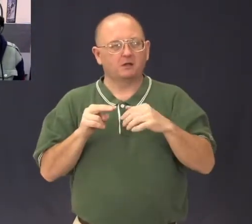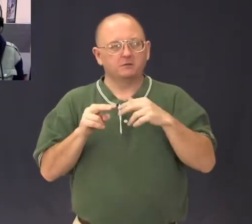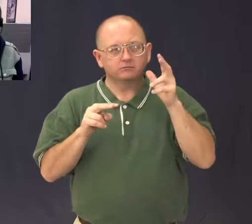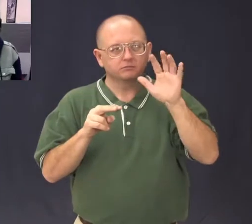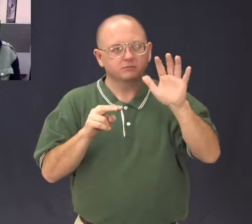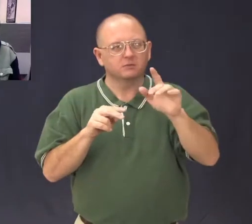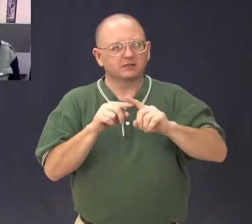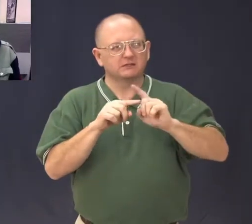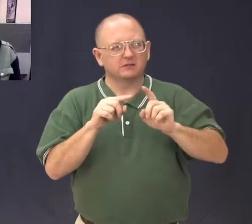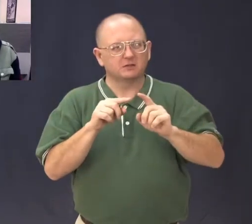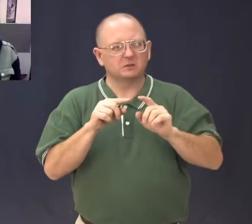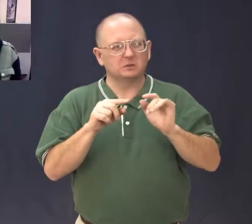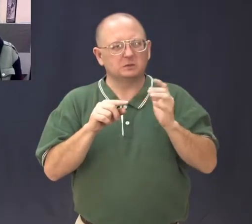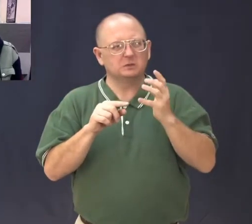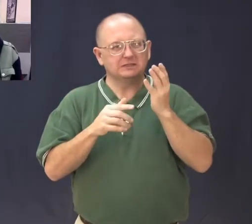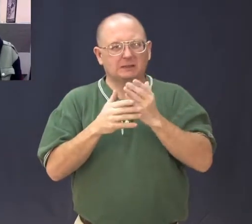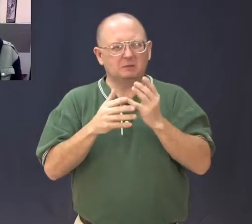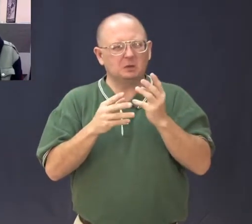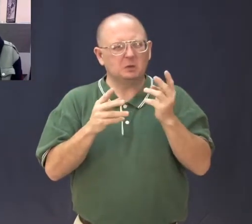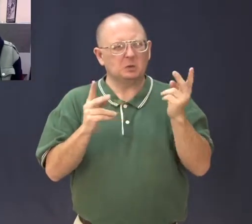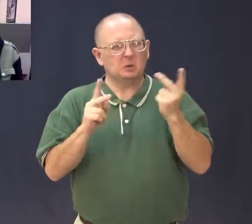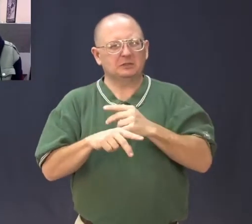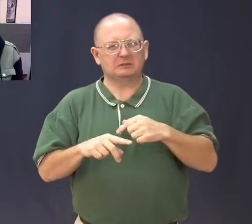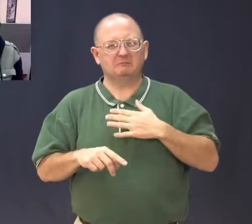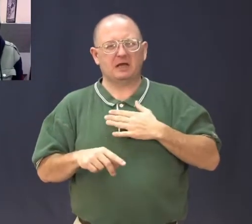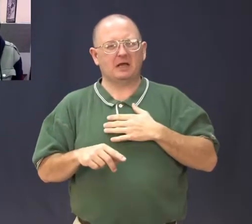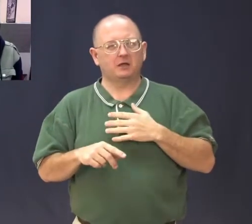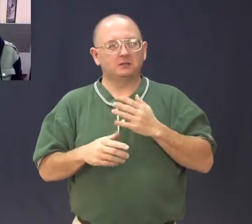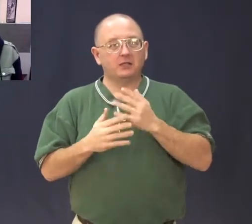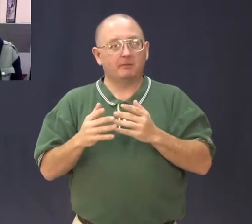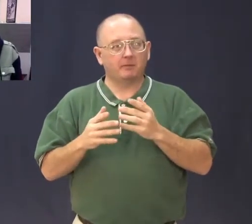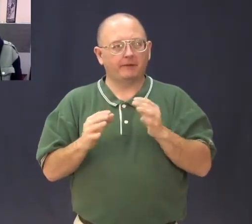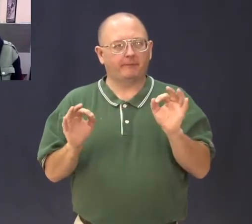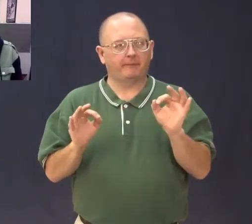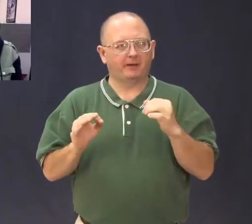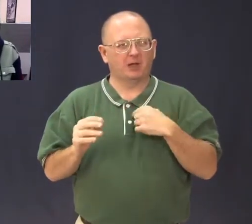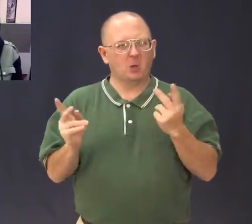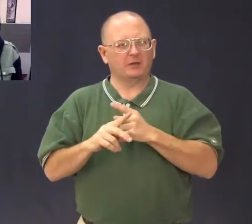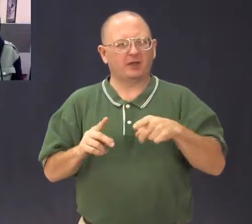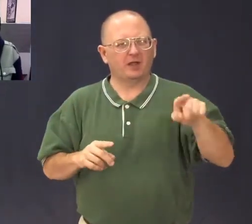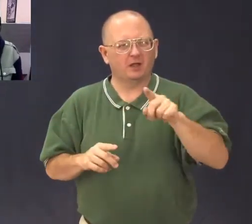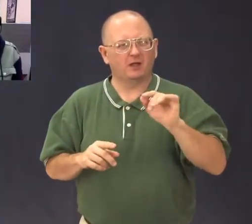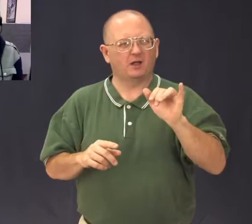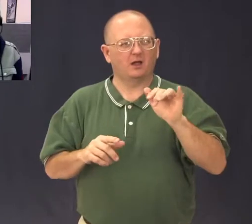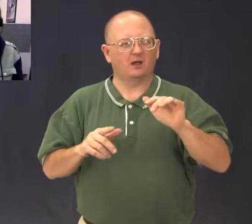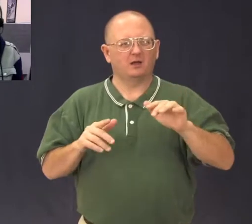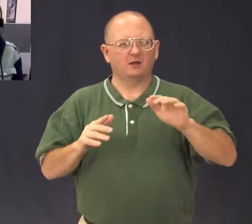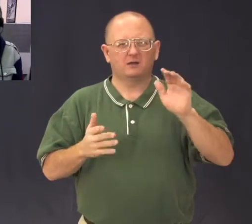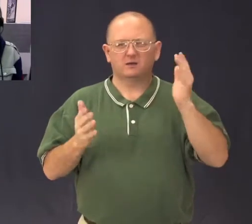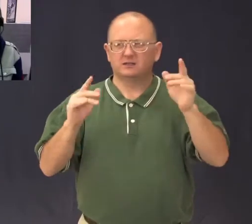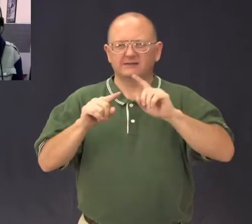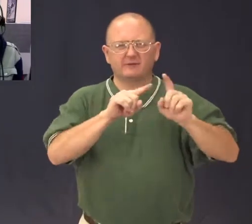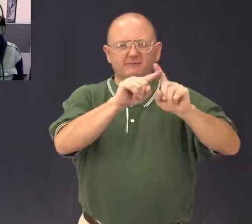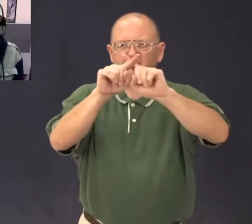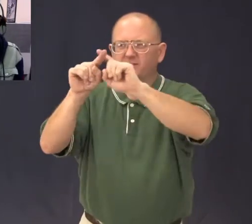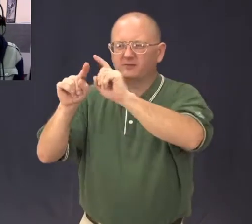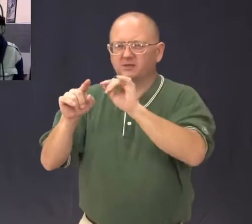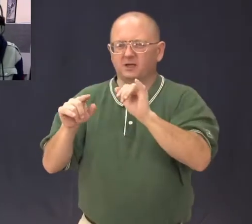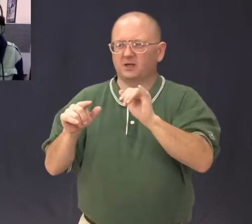people of all ages, different men and women, people who had situations that were much worse than mine, people who had situations that were